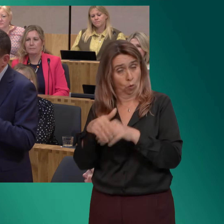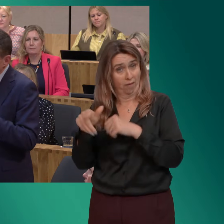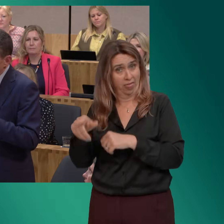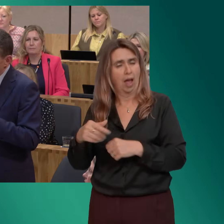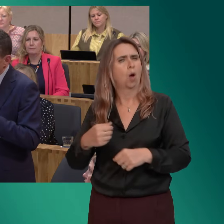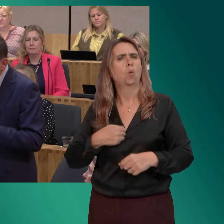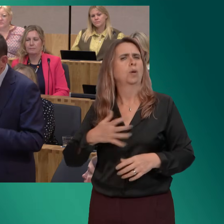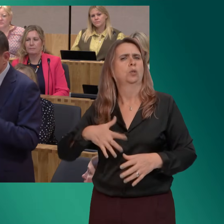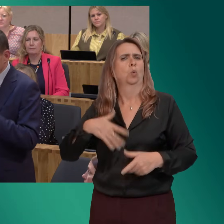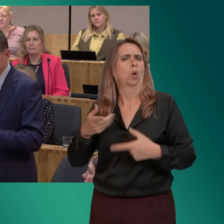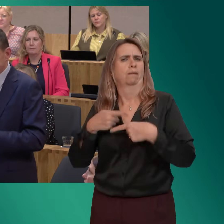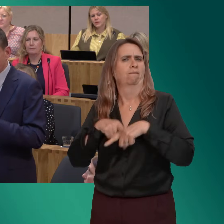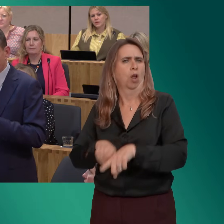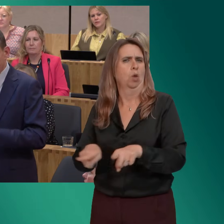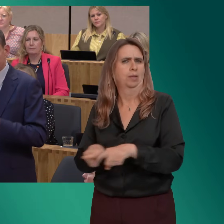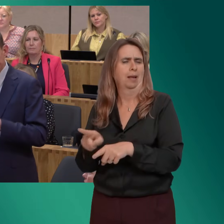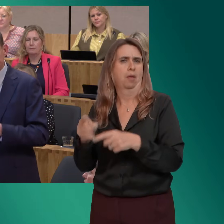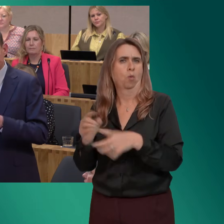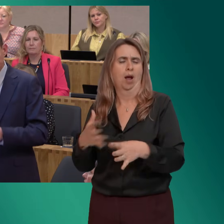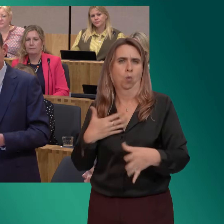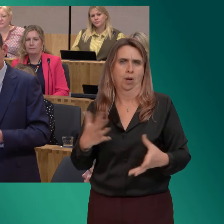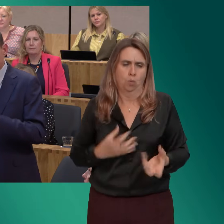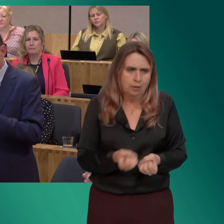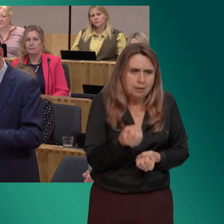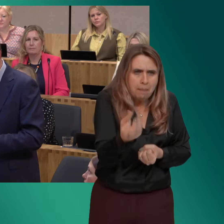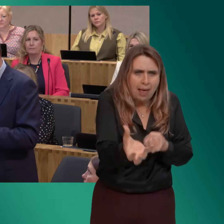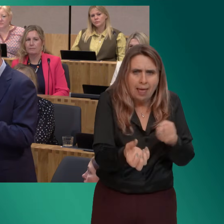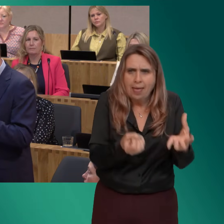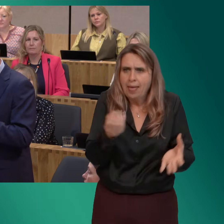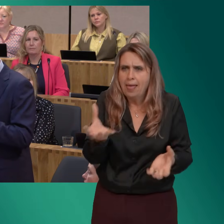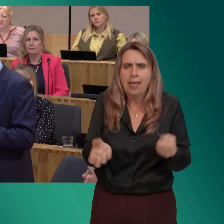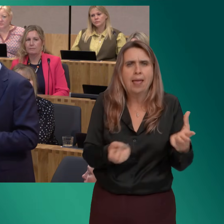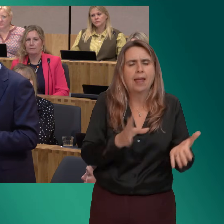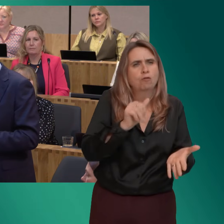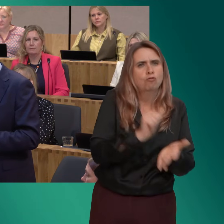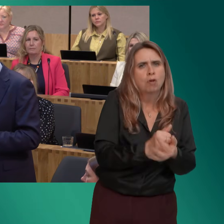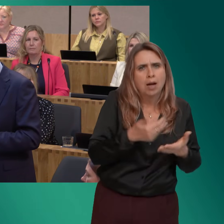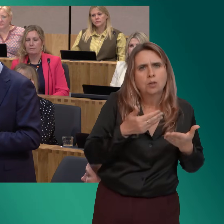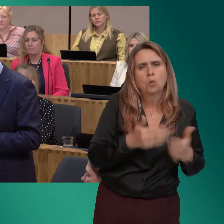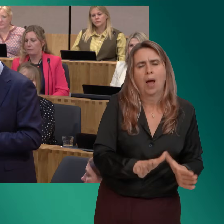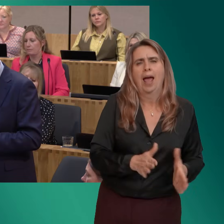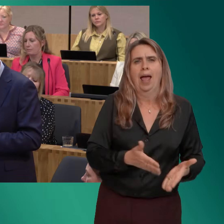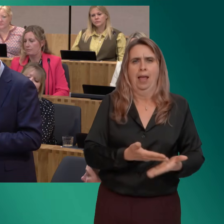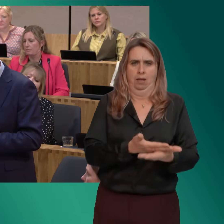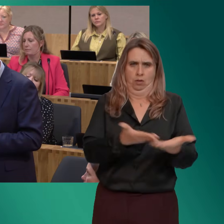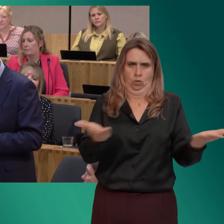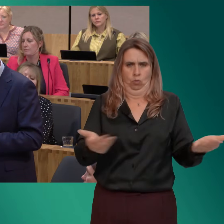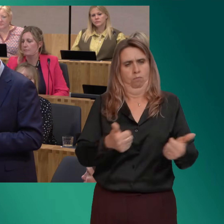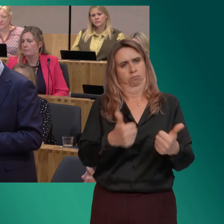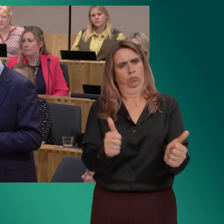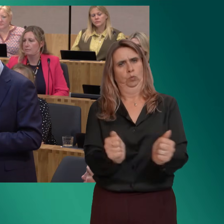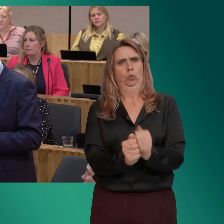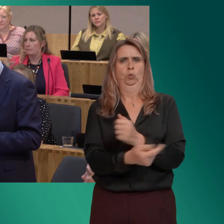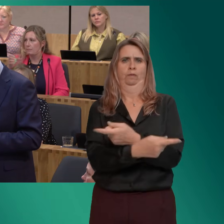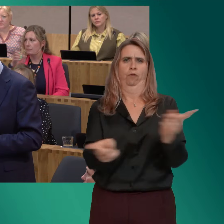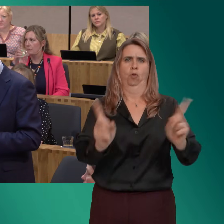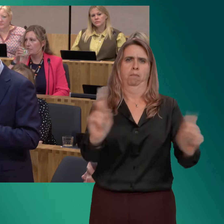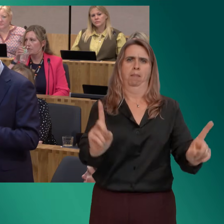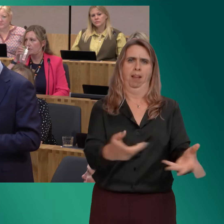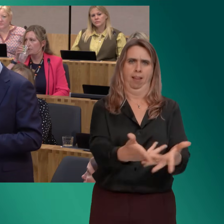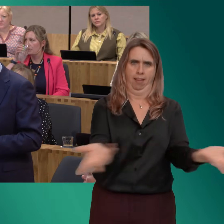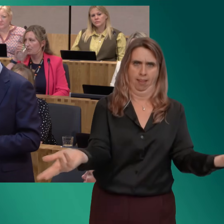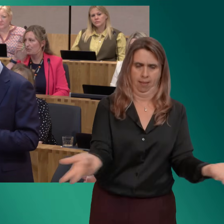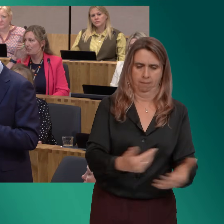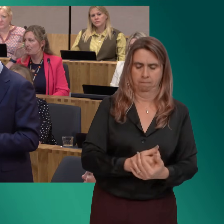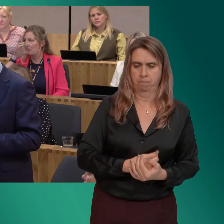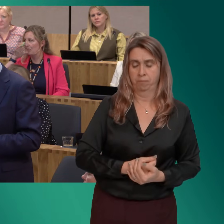can focus spending on where it makes a difference to the patients that we all are here to serve. The